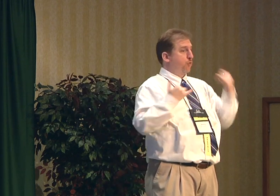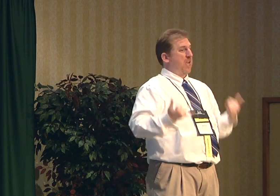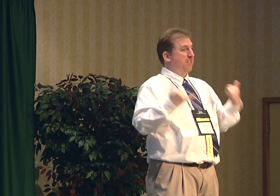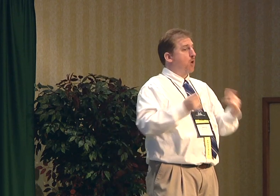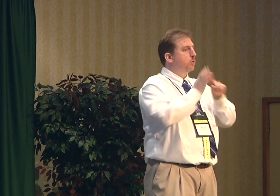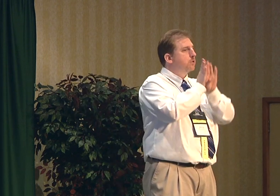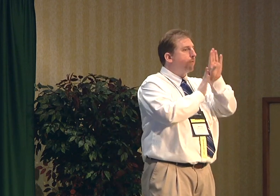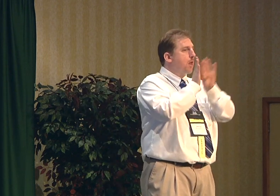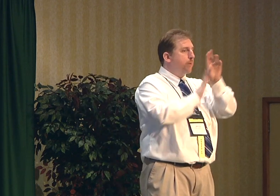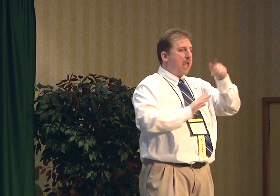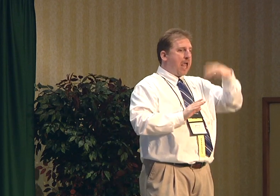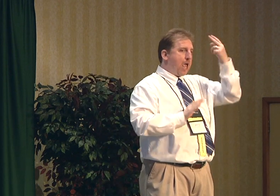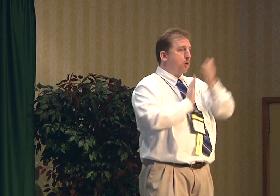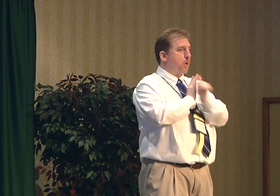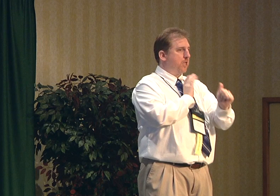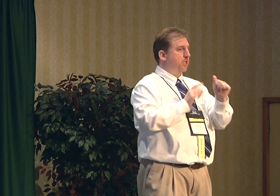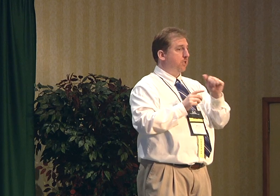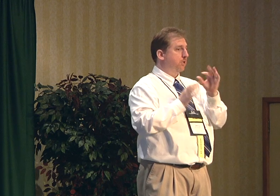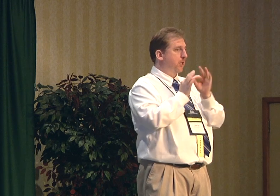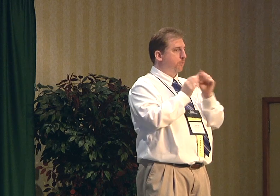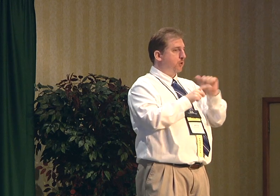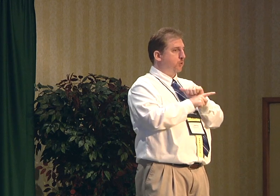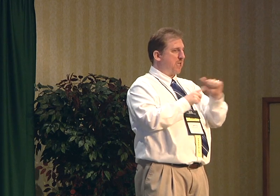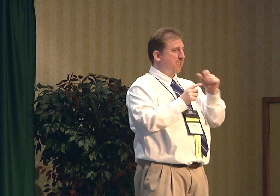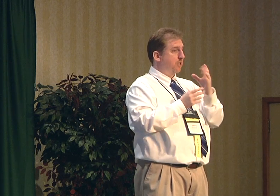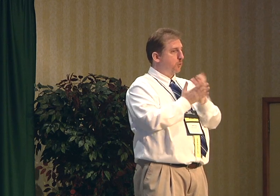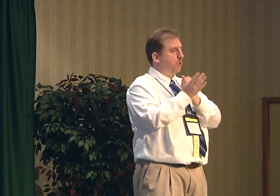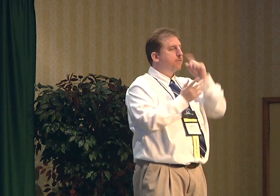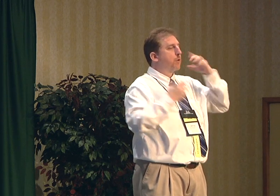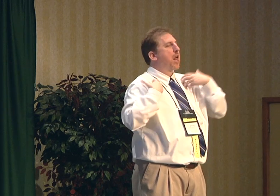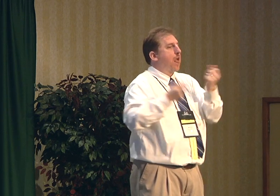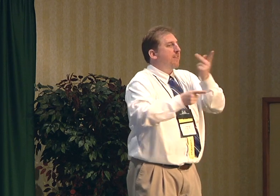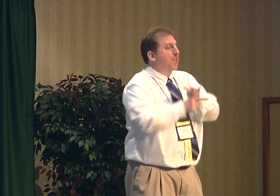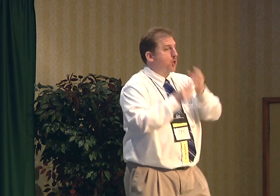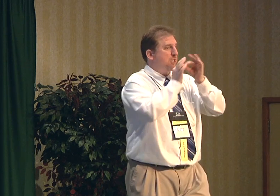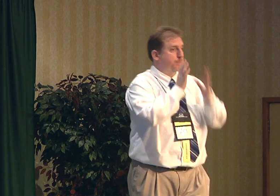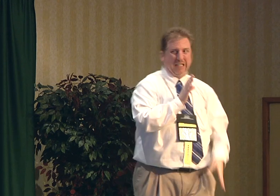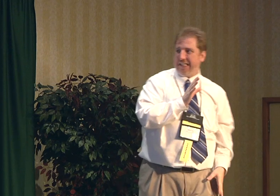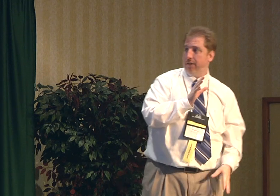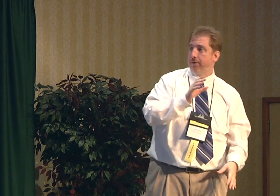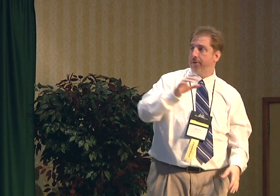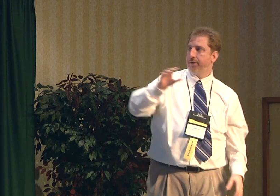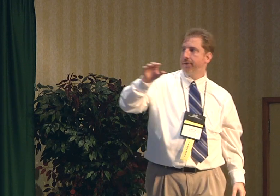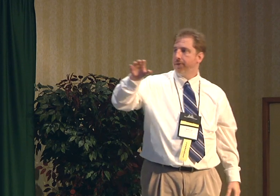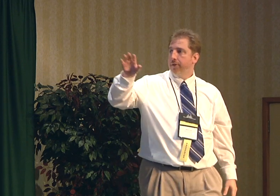We're also working with LAMP right now to develop a high-quality interpreter training course to help interpreters.